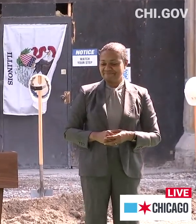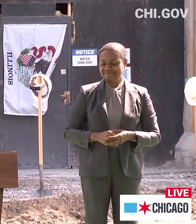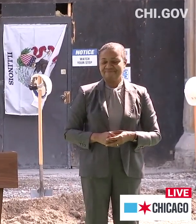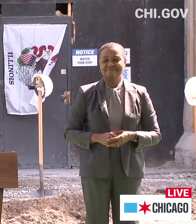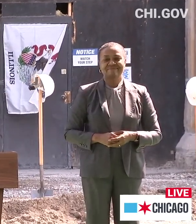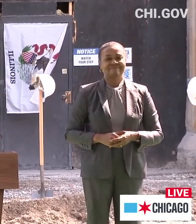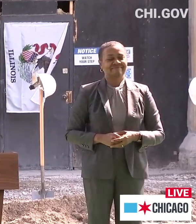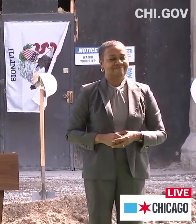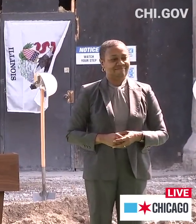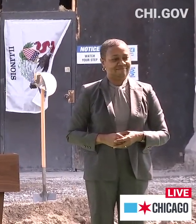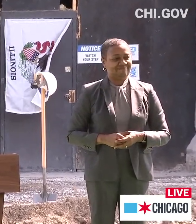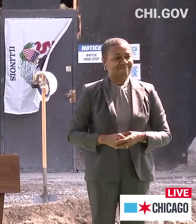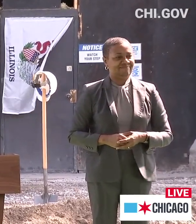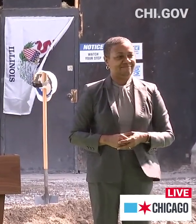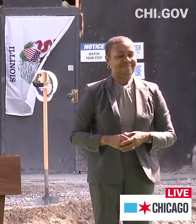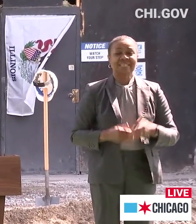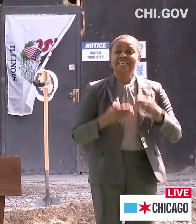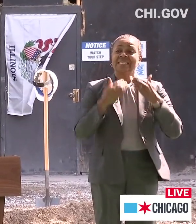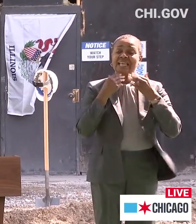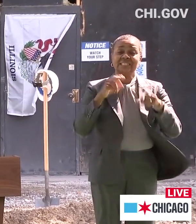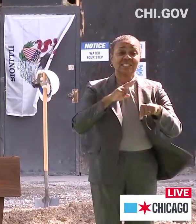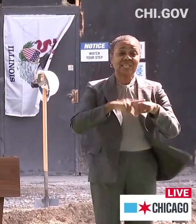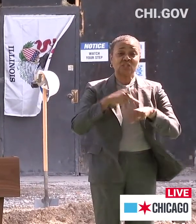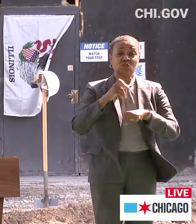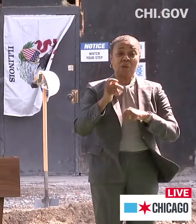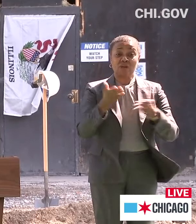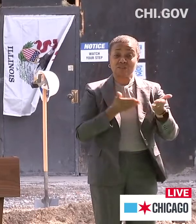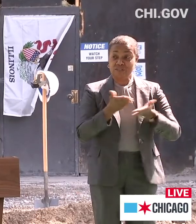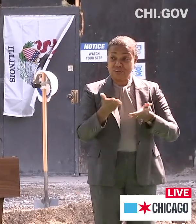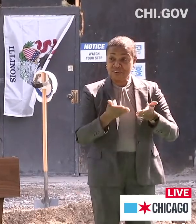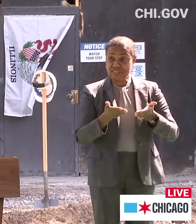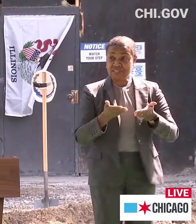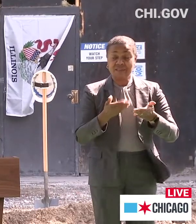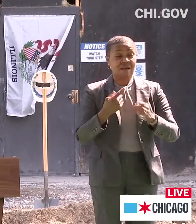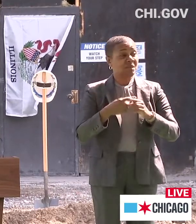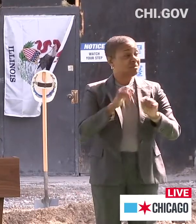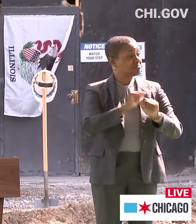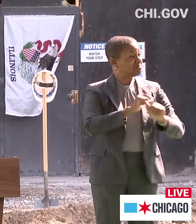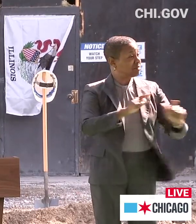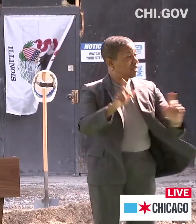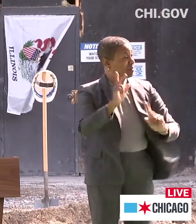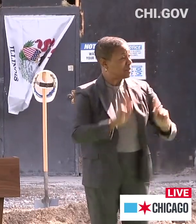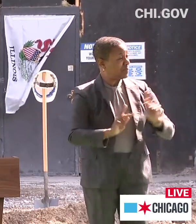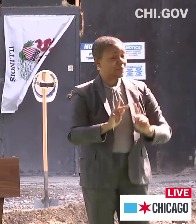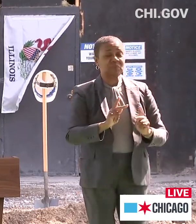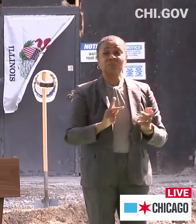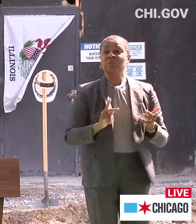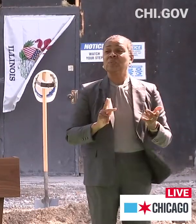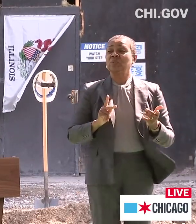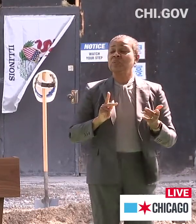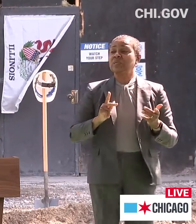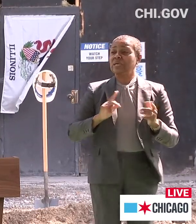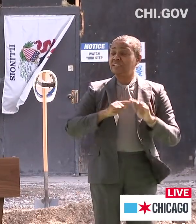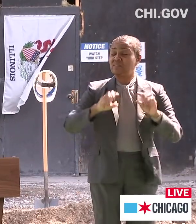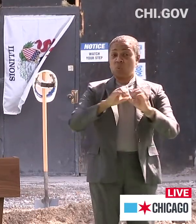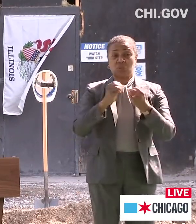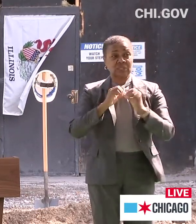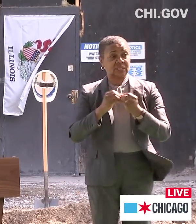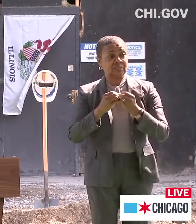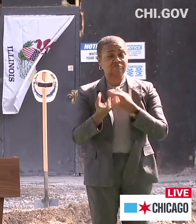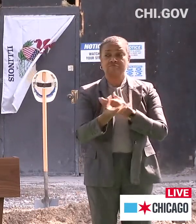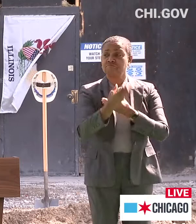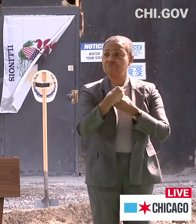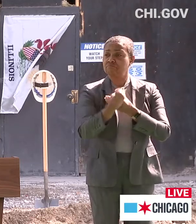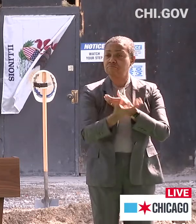I want to thank the National Park Service and all of the individuals and organizations that were a part